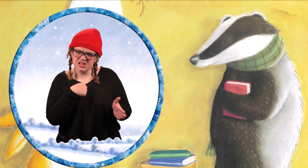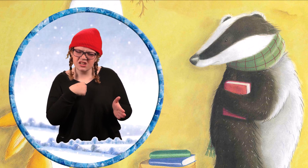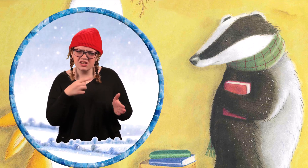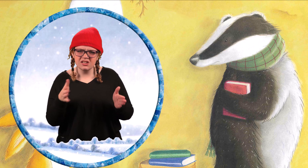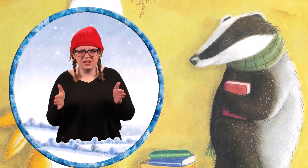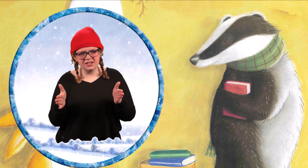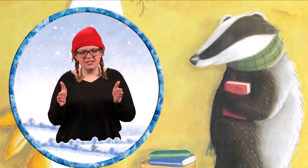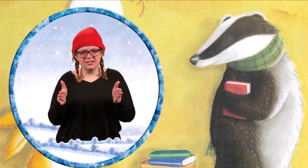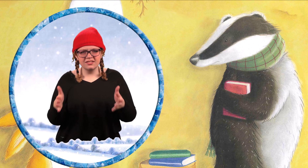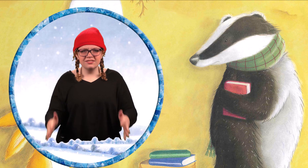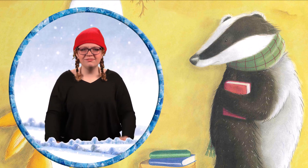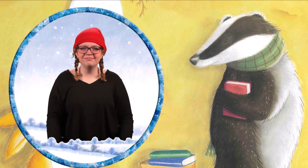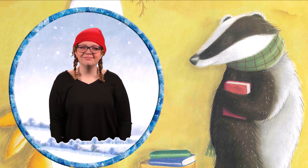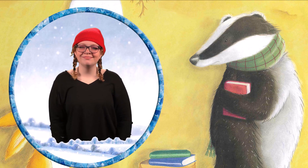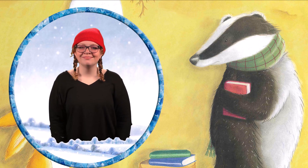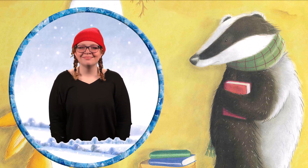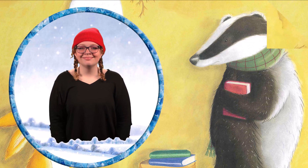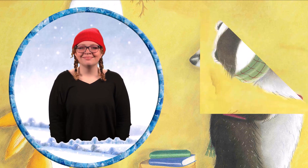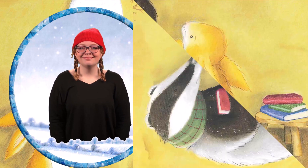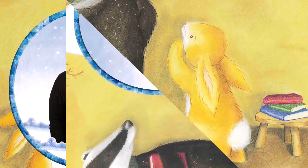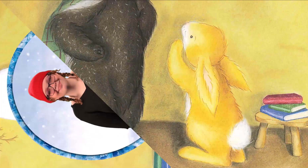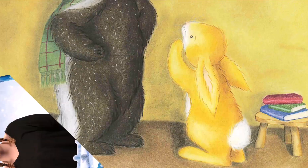Badger. "For me?"